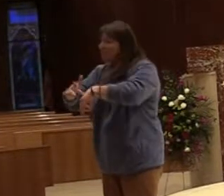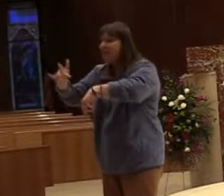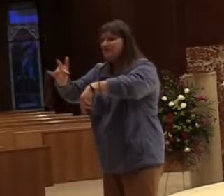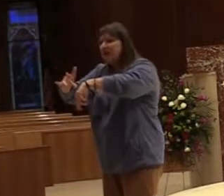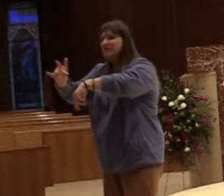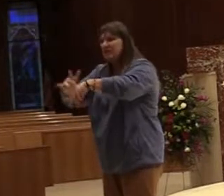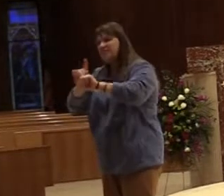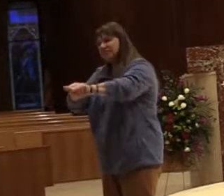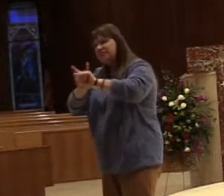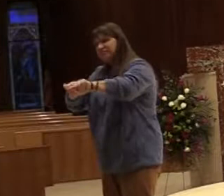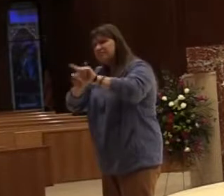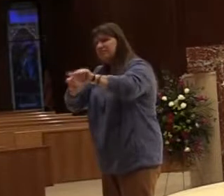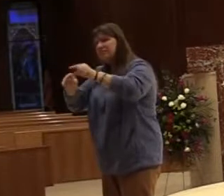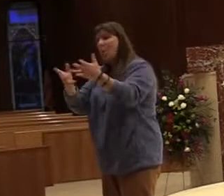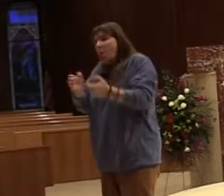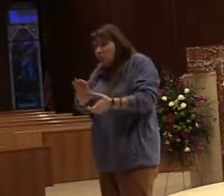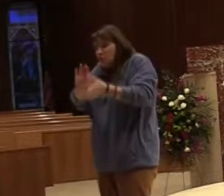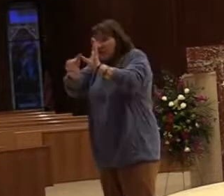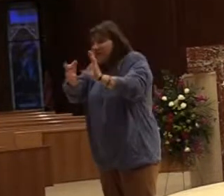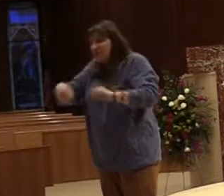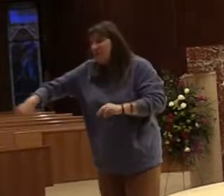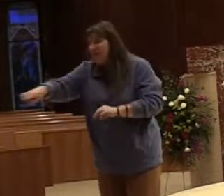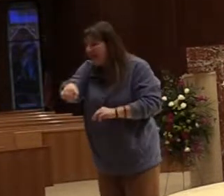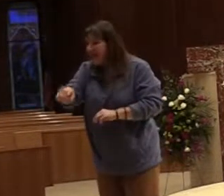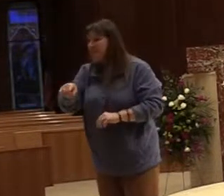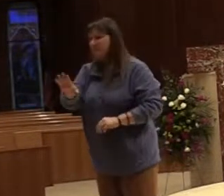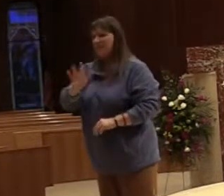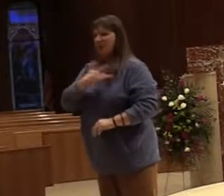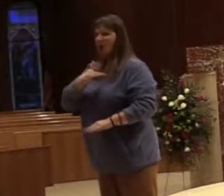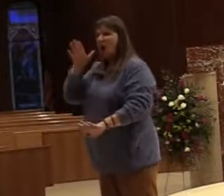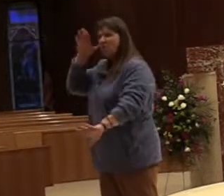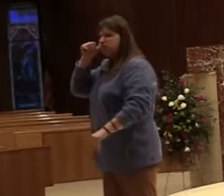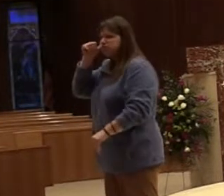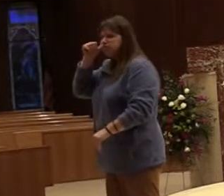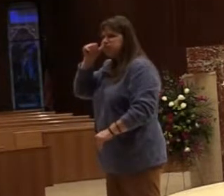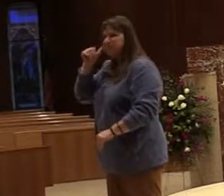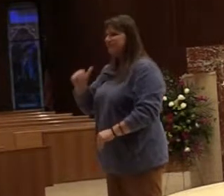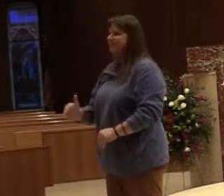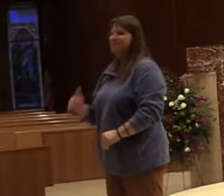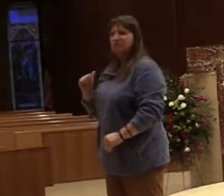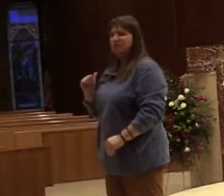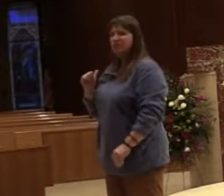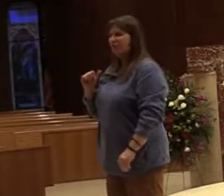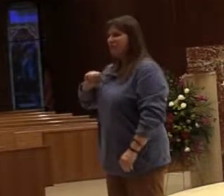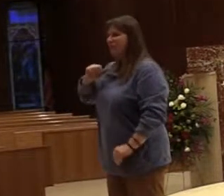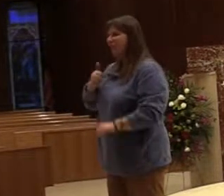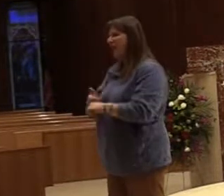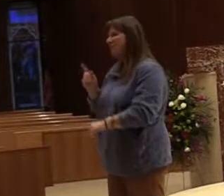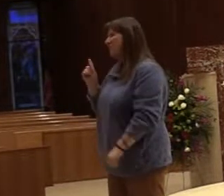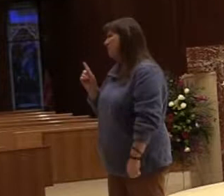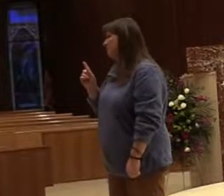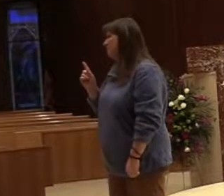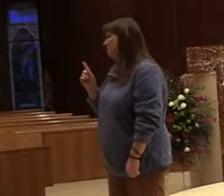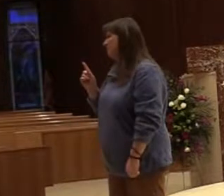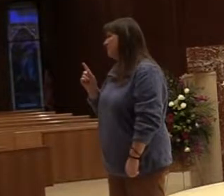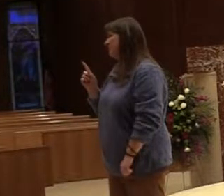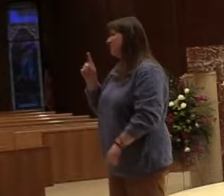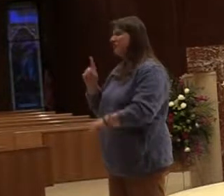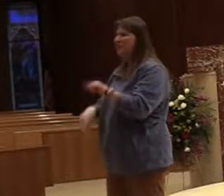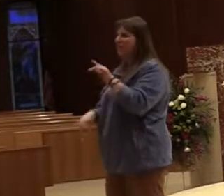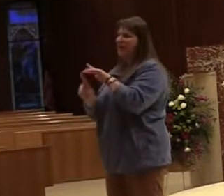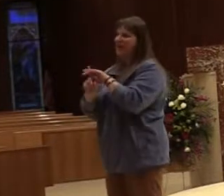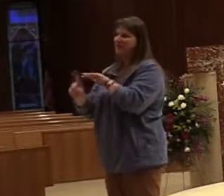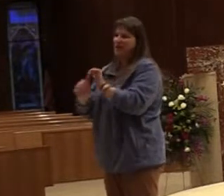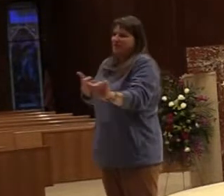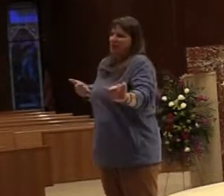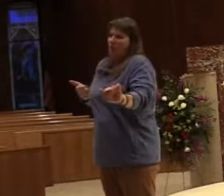much desire to convert them. But the result was inevitable. There was no escape from this destruction. And